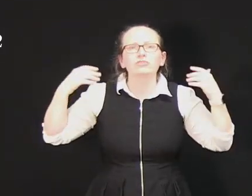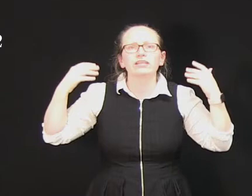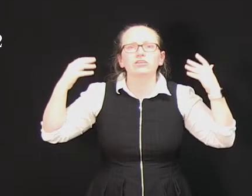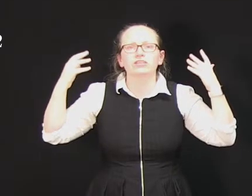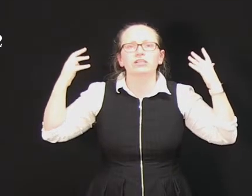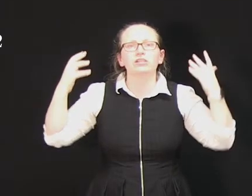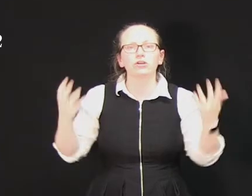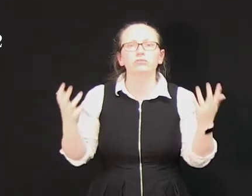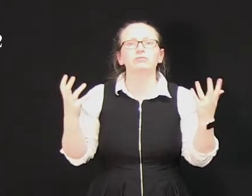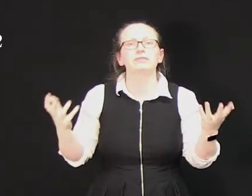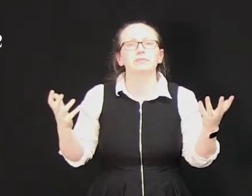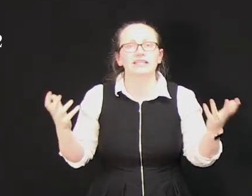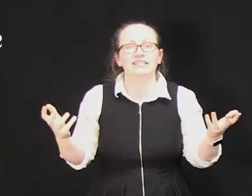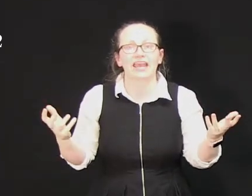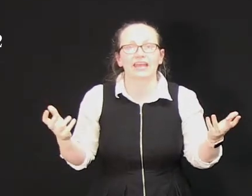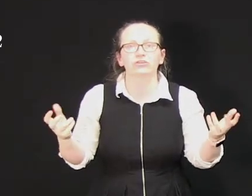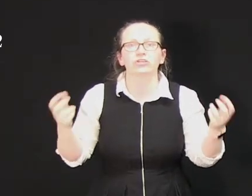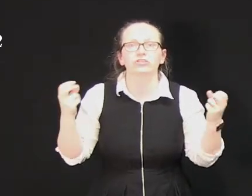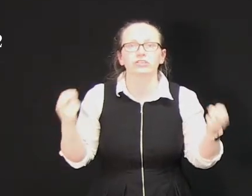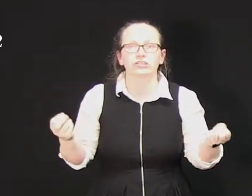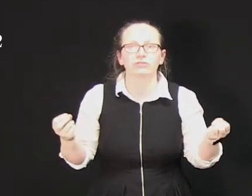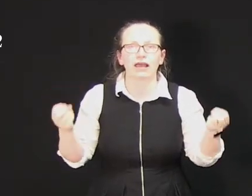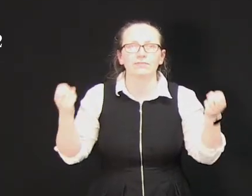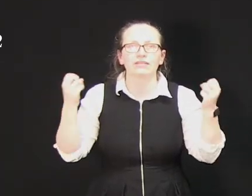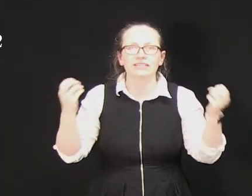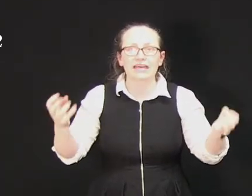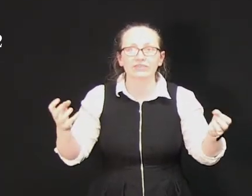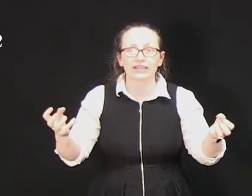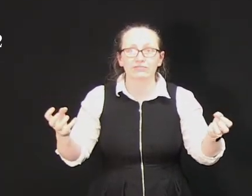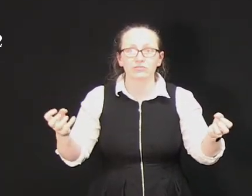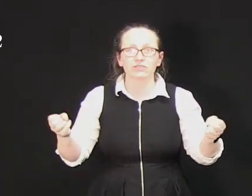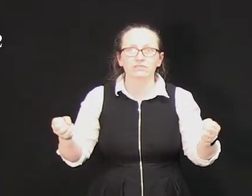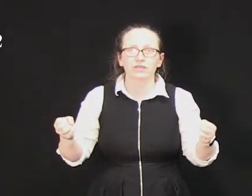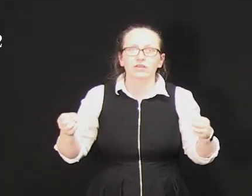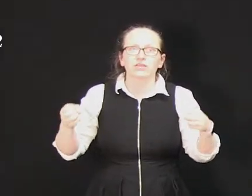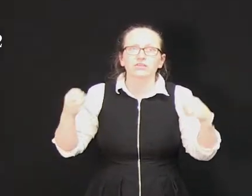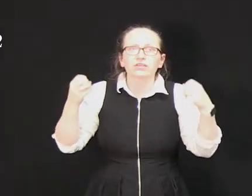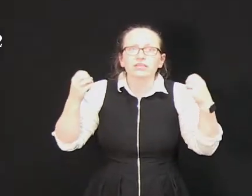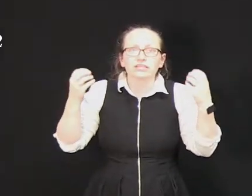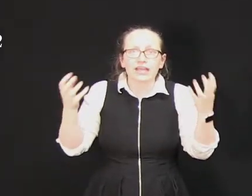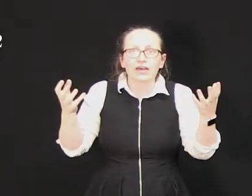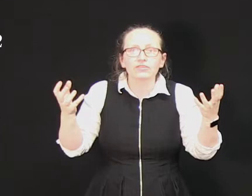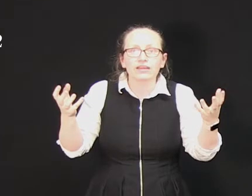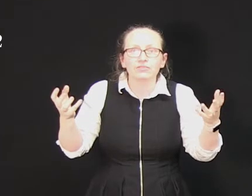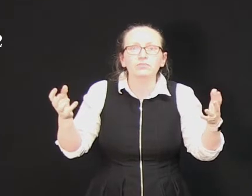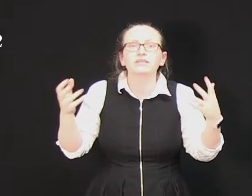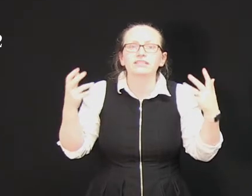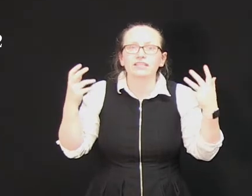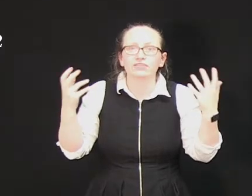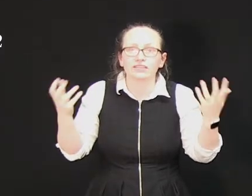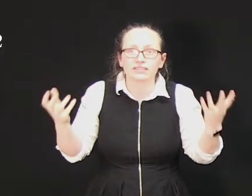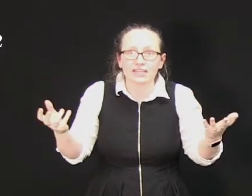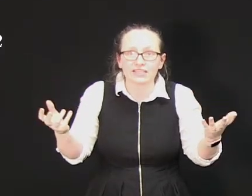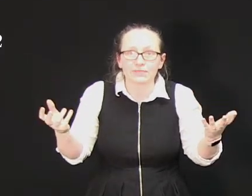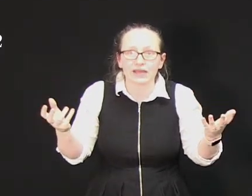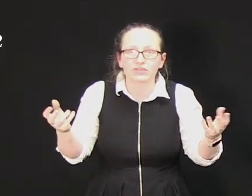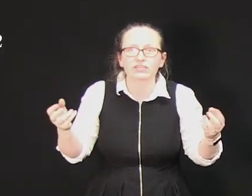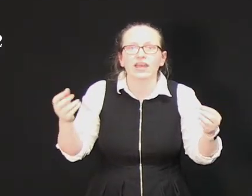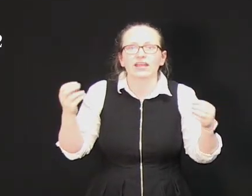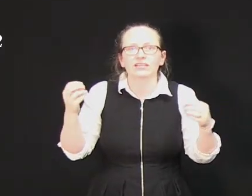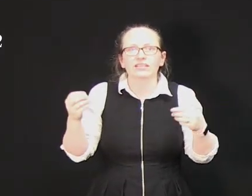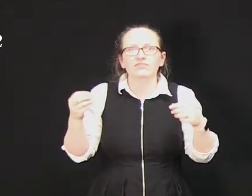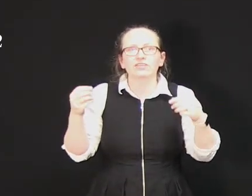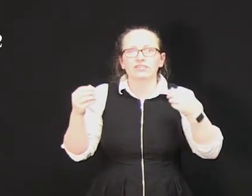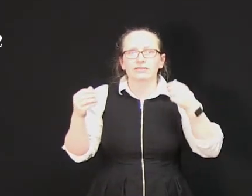we generally use a logarithmic scale to describe sound levels. So the sound level is given in